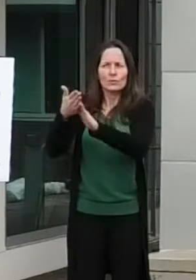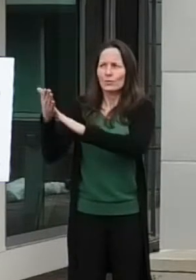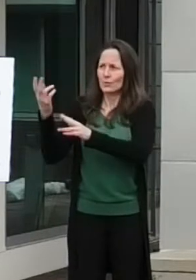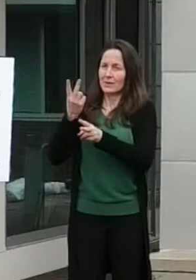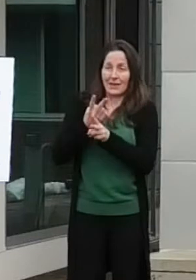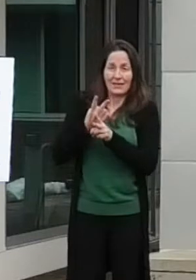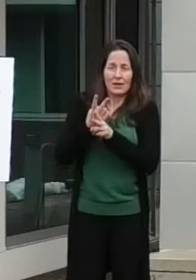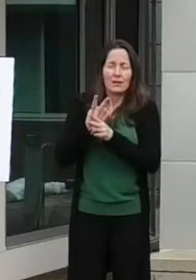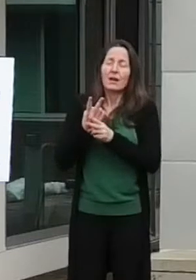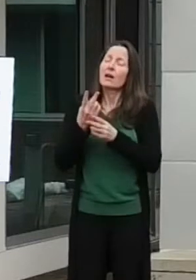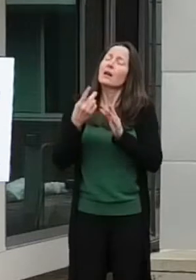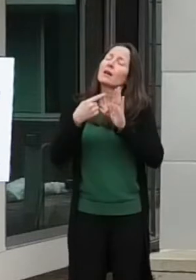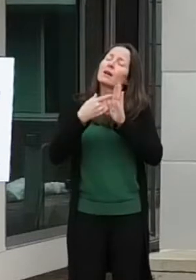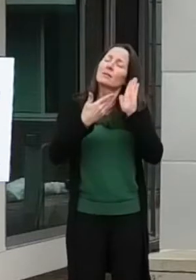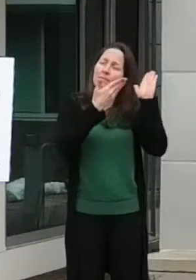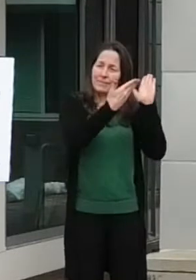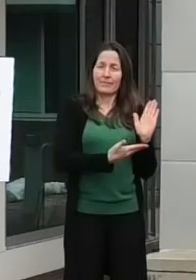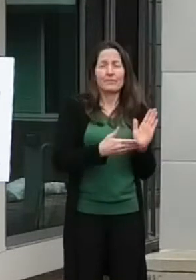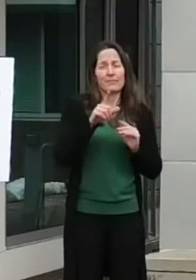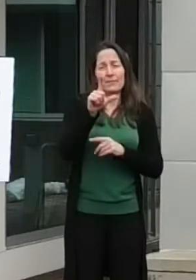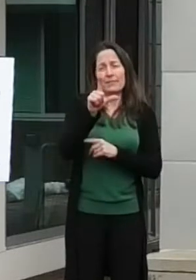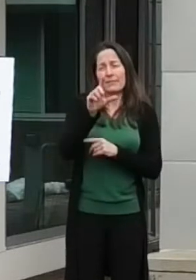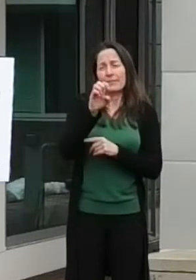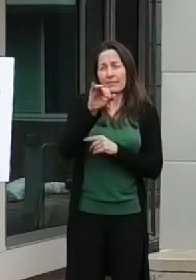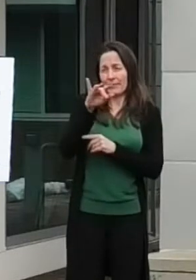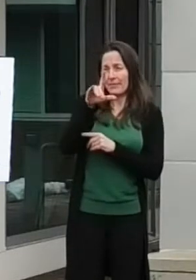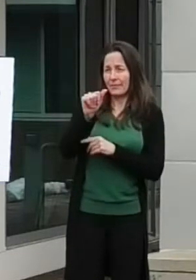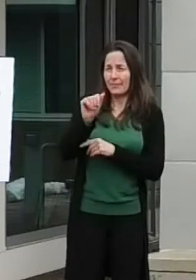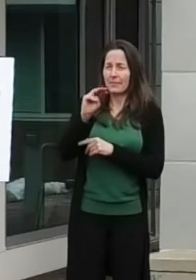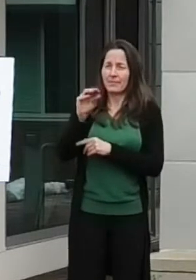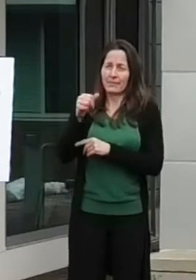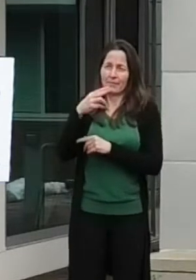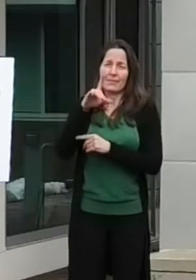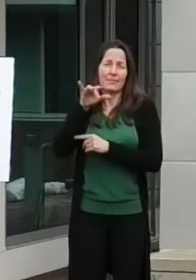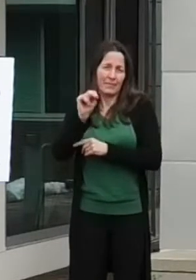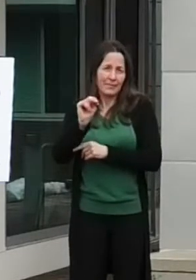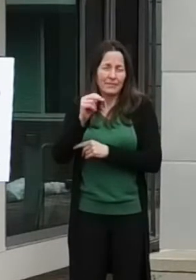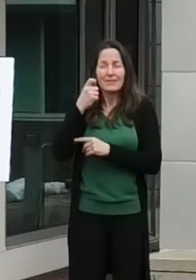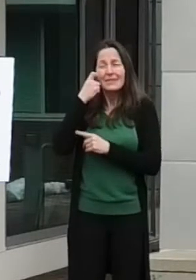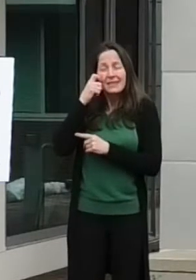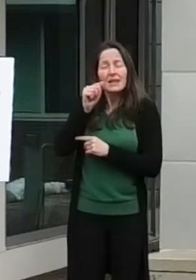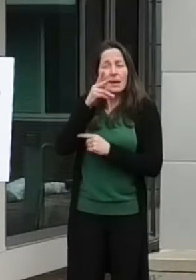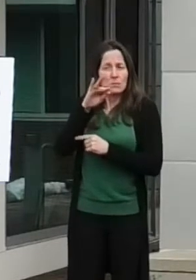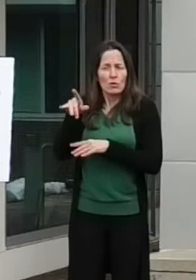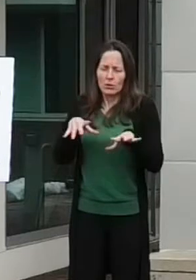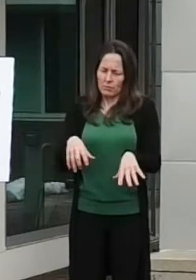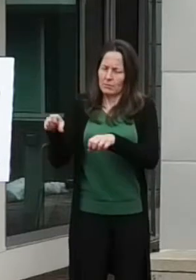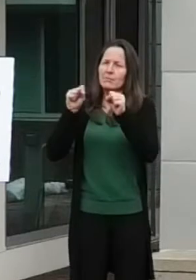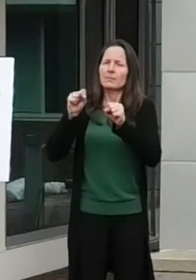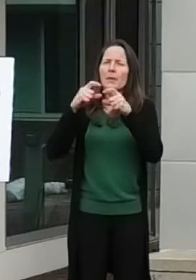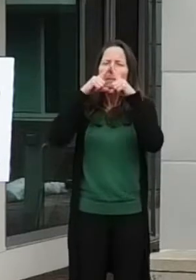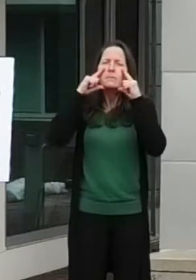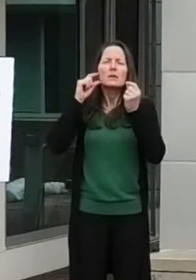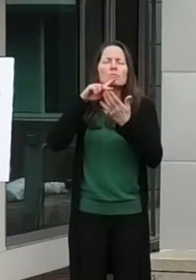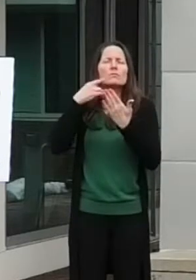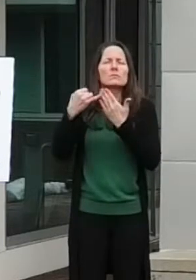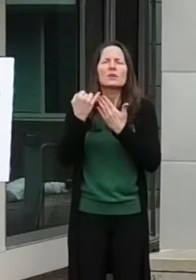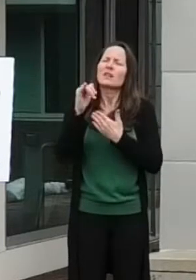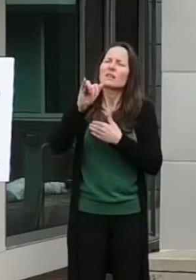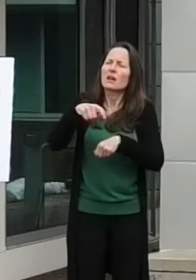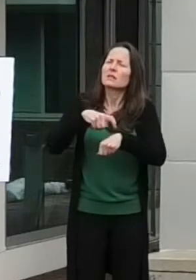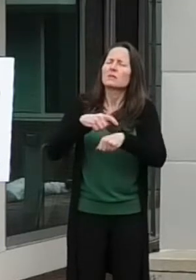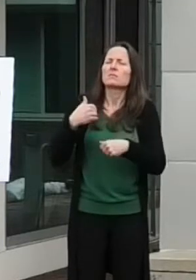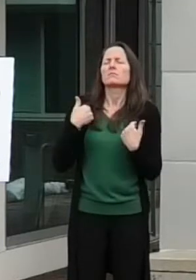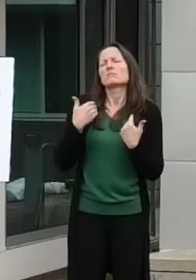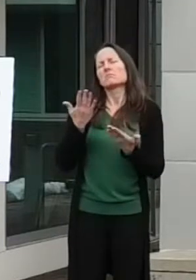Malin. She took over our mask project in April of this year. And at the time, we had maybe a dozen